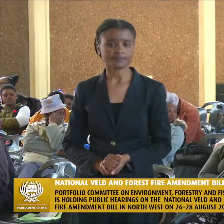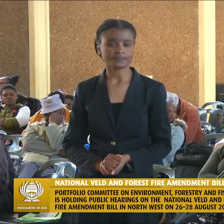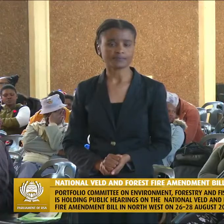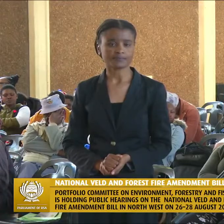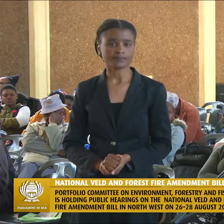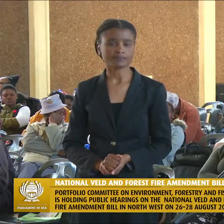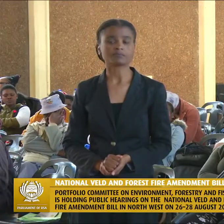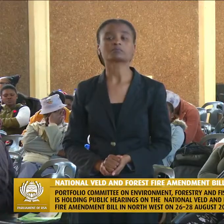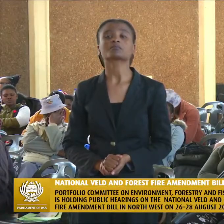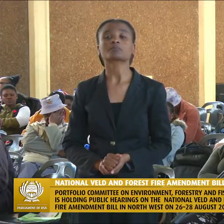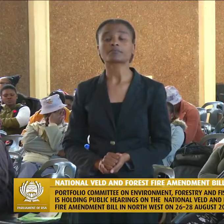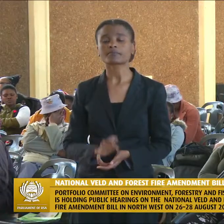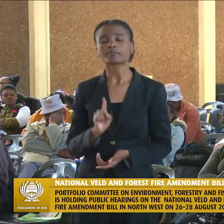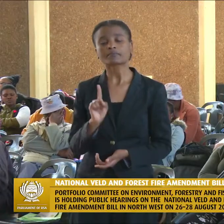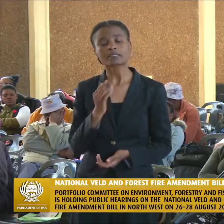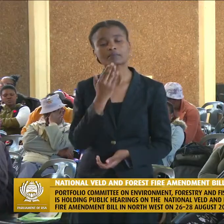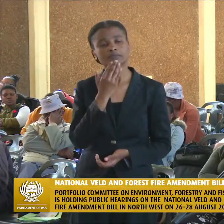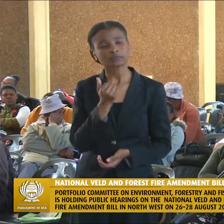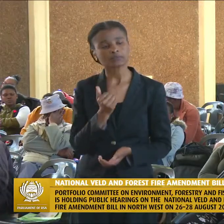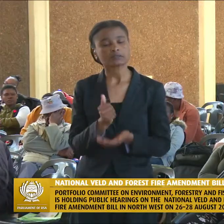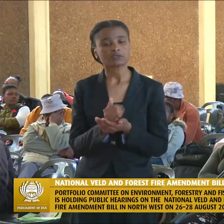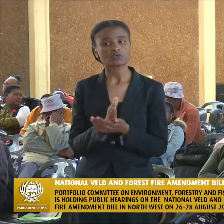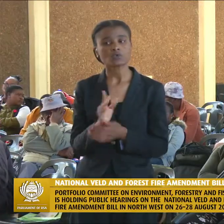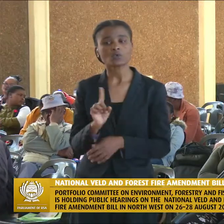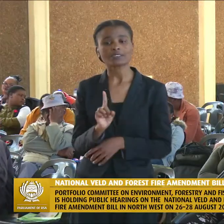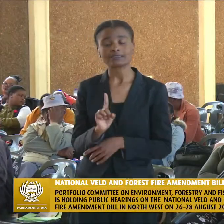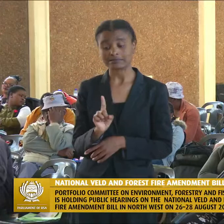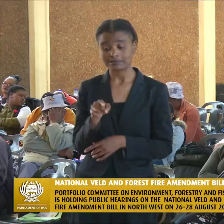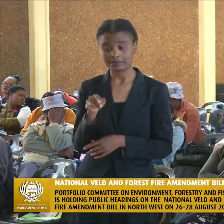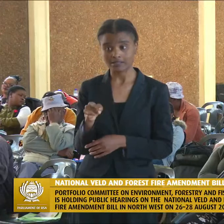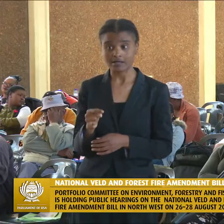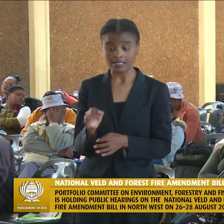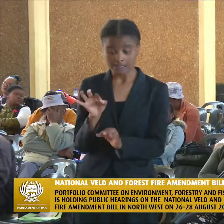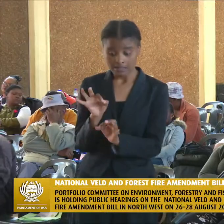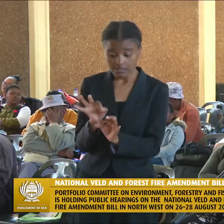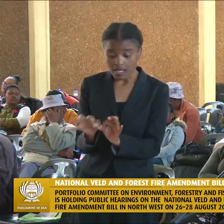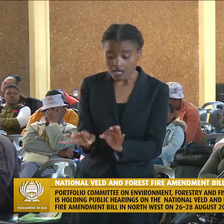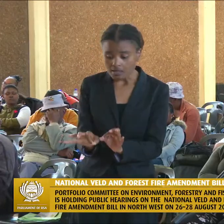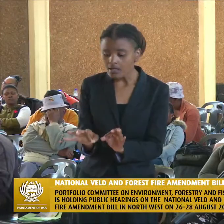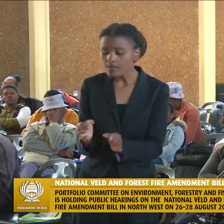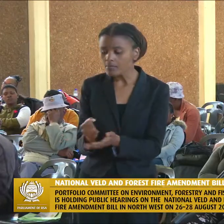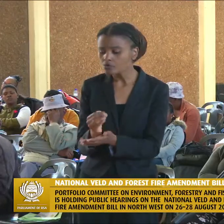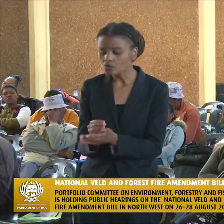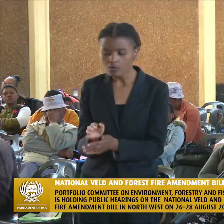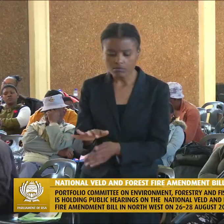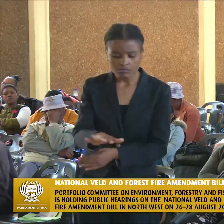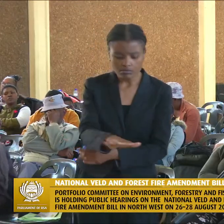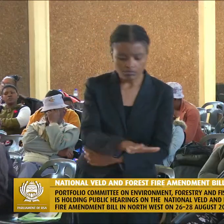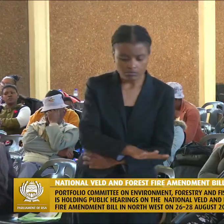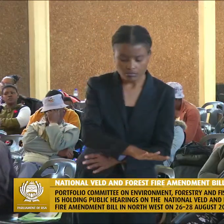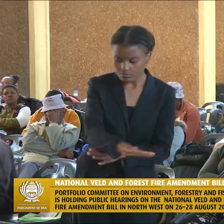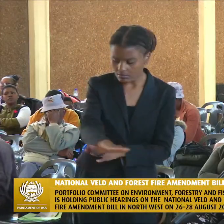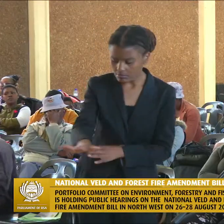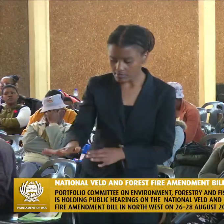make sure that when you make fire there is nothing next to that fire which can exacerbate